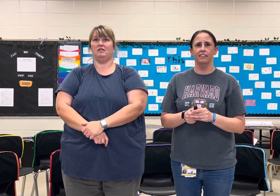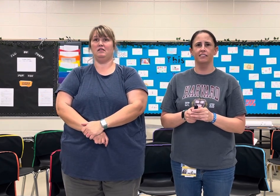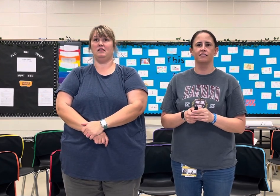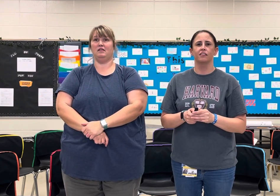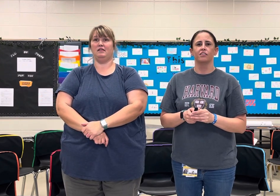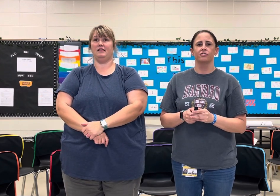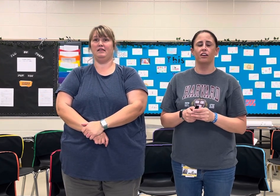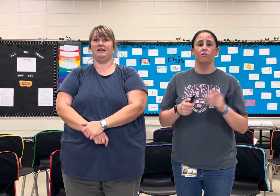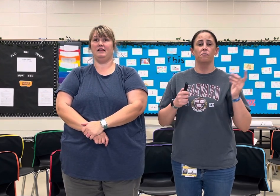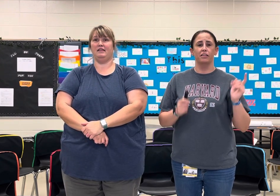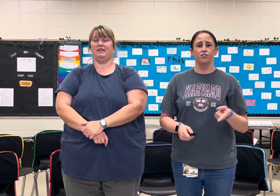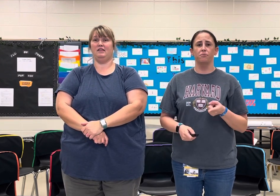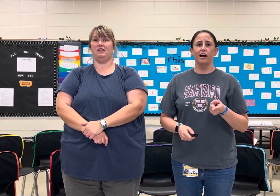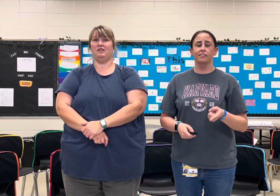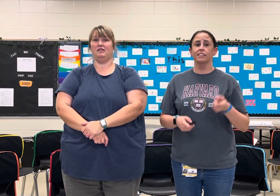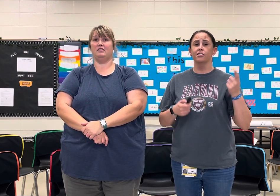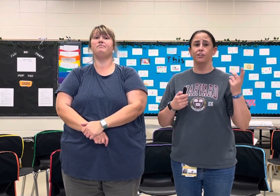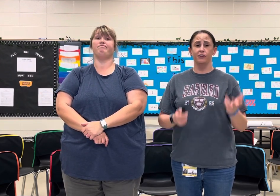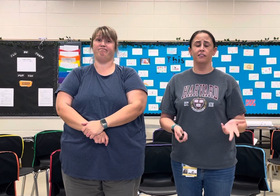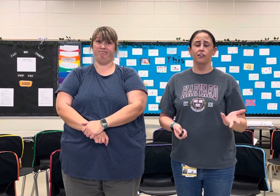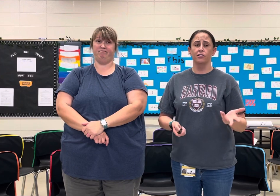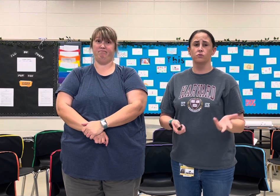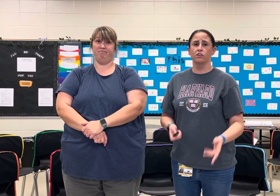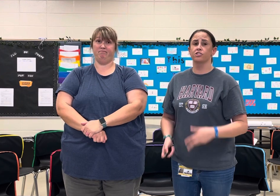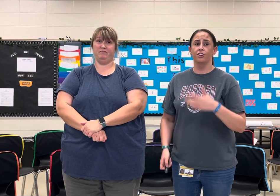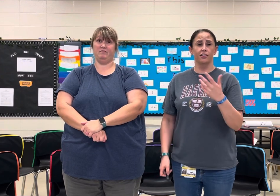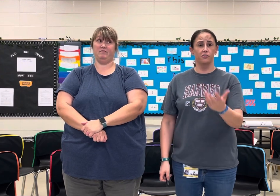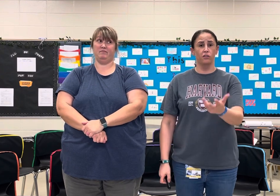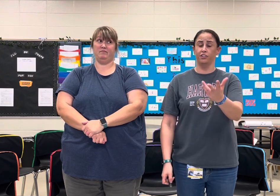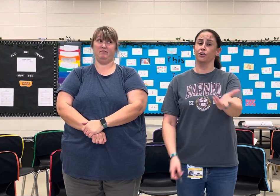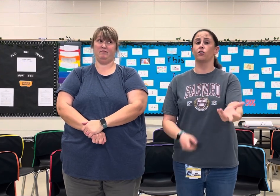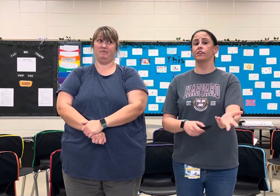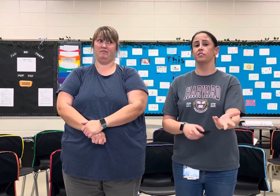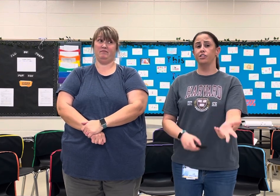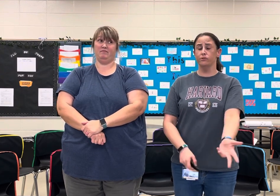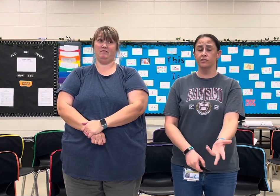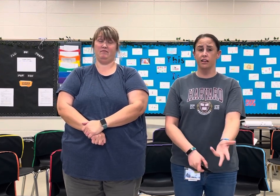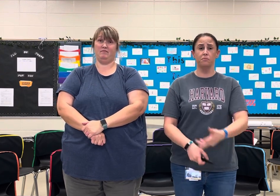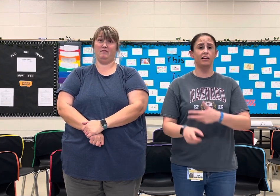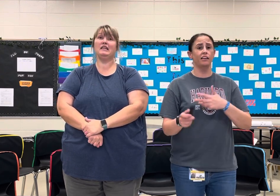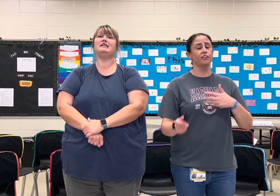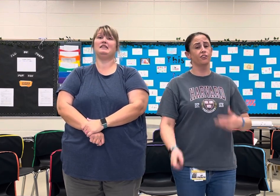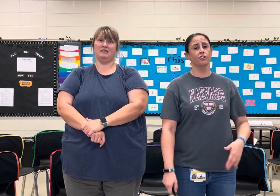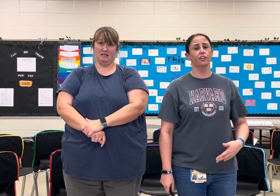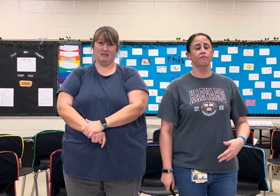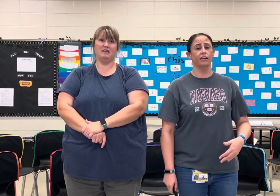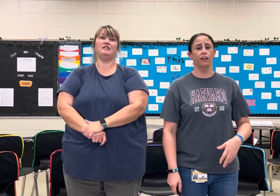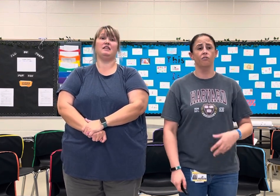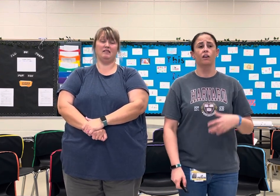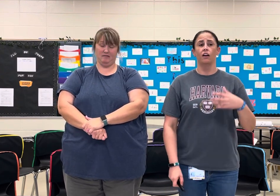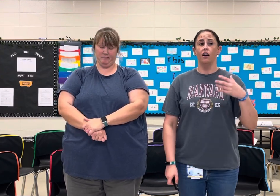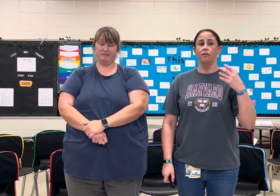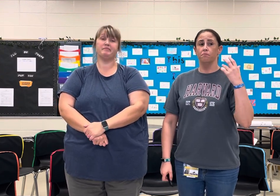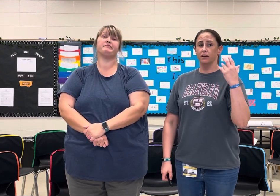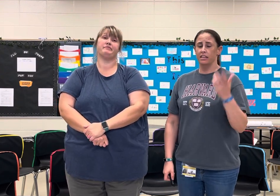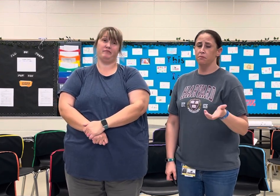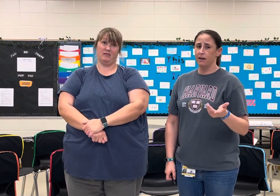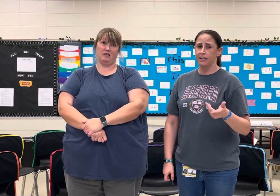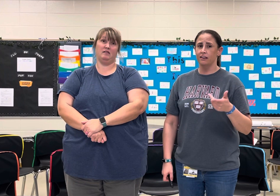is. So make sure you're practicing. You need to know these words. You're going to use them in your cooking video. But keep in mind, a